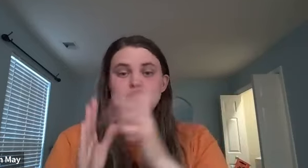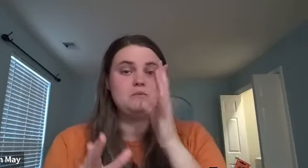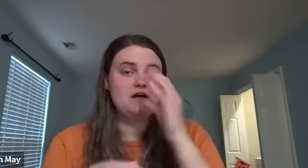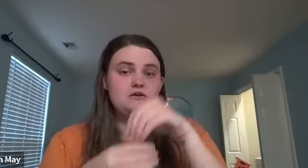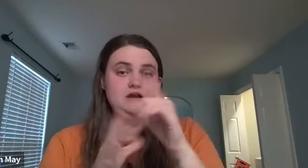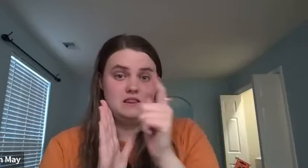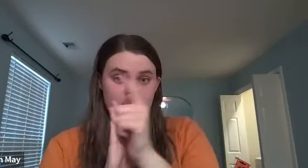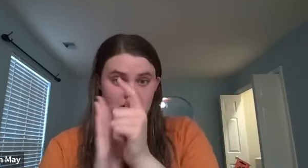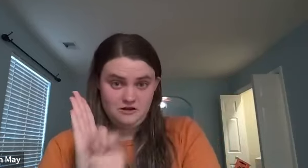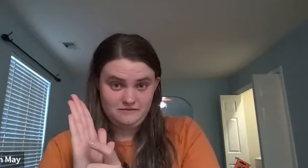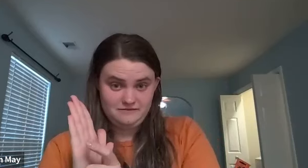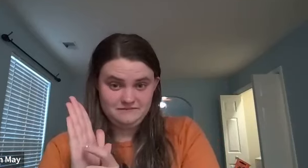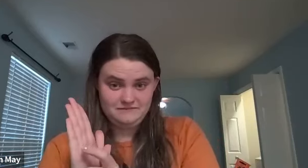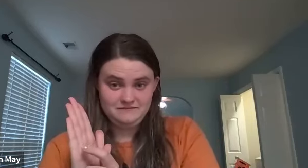So mother-in-law.